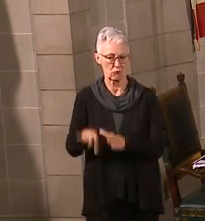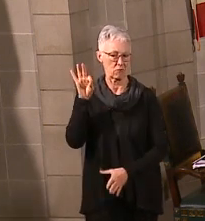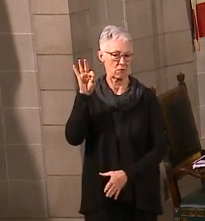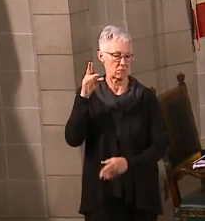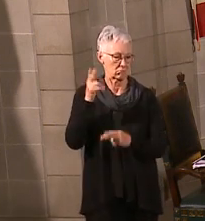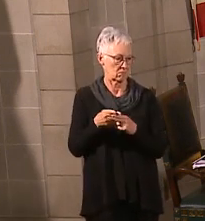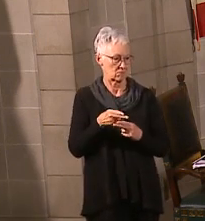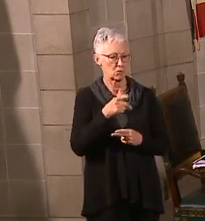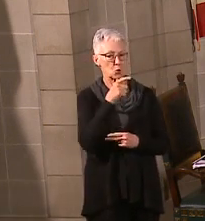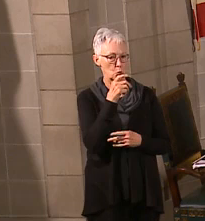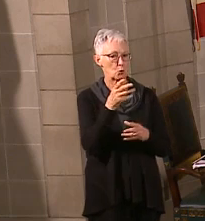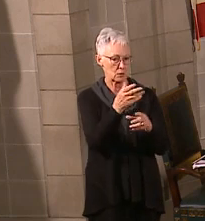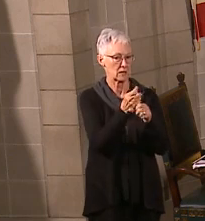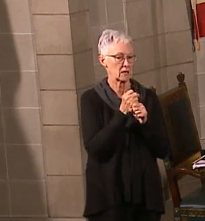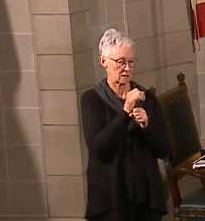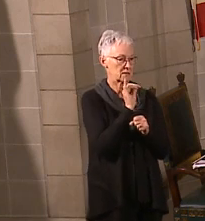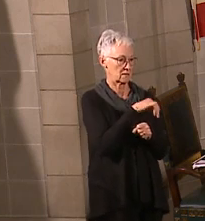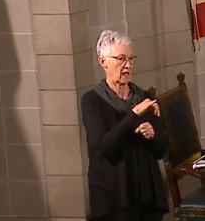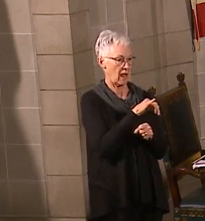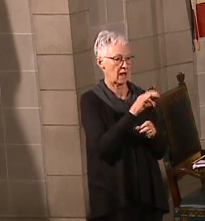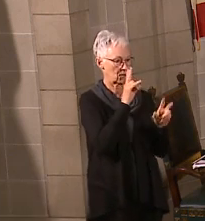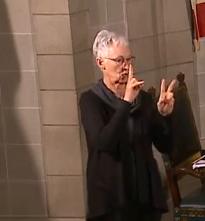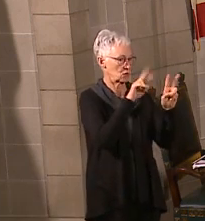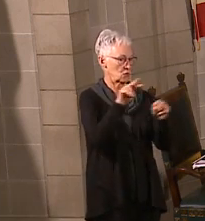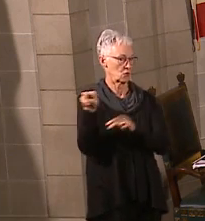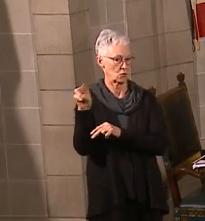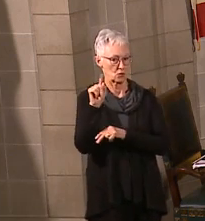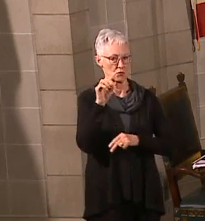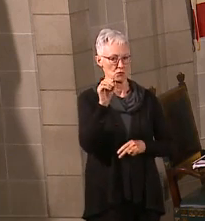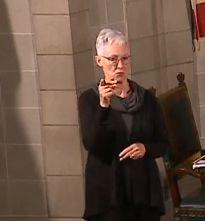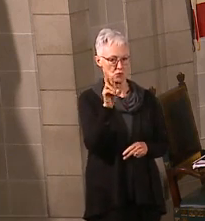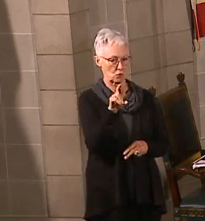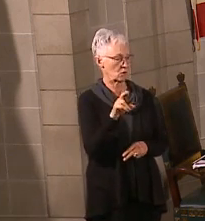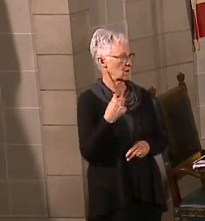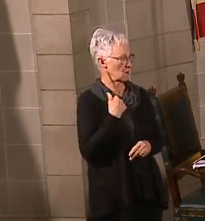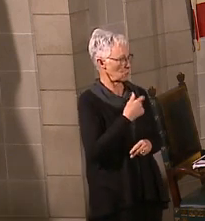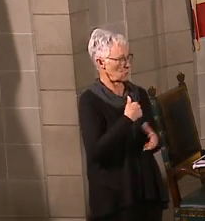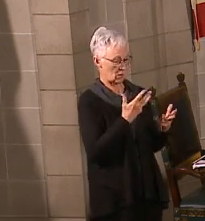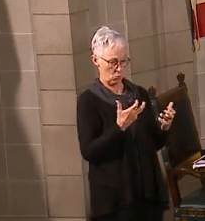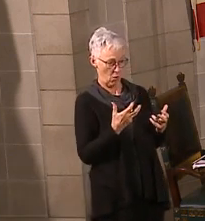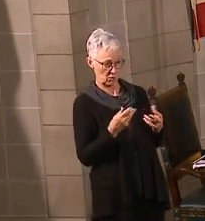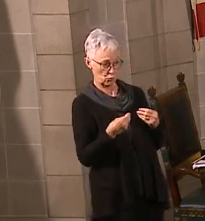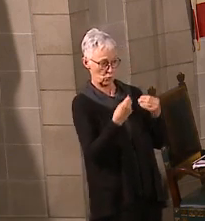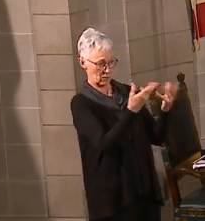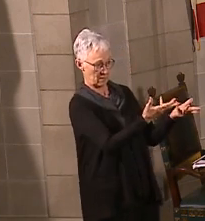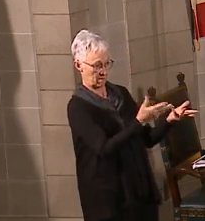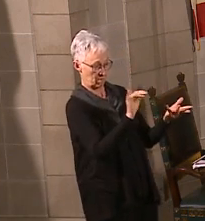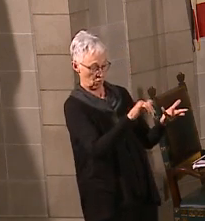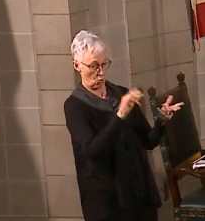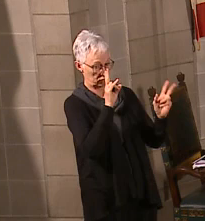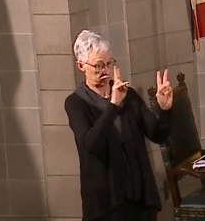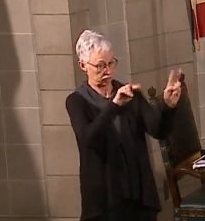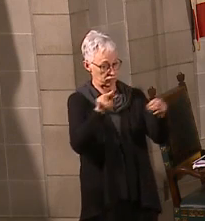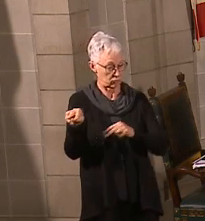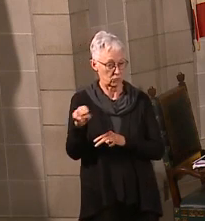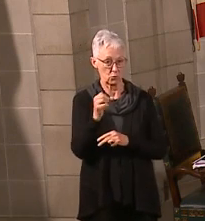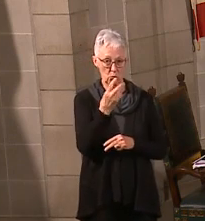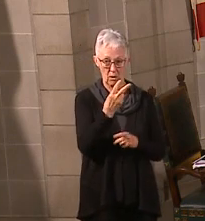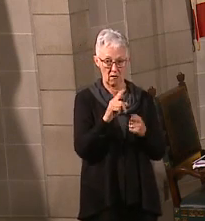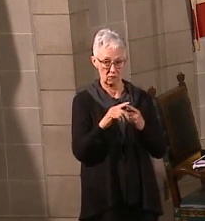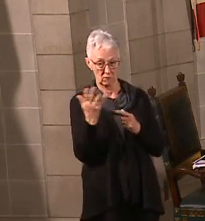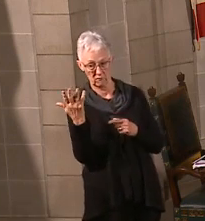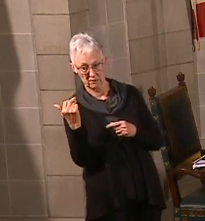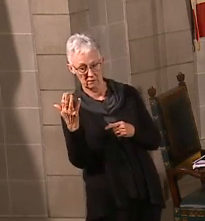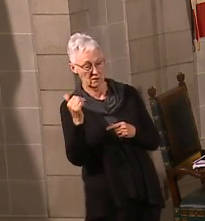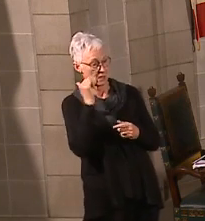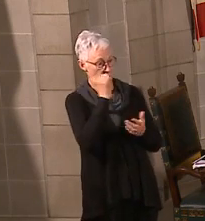is to give at least 12 to 15 every week, because we know that school is ending in the next month and a half or so, and we want to help out these teachers,